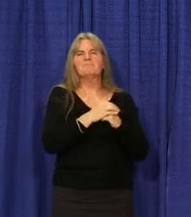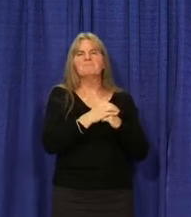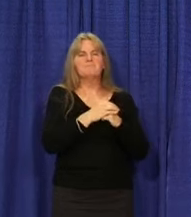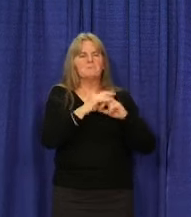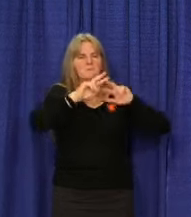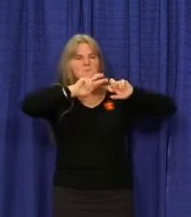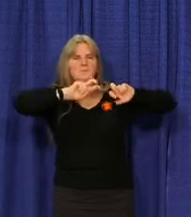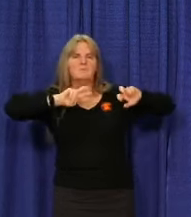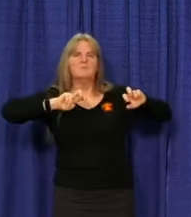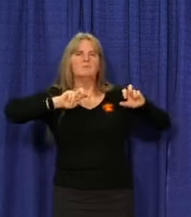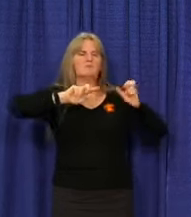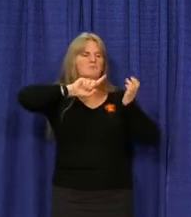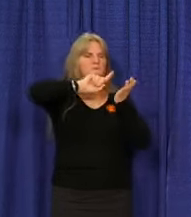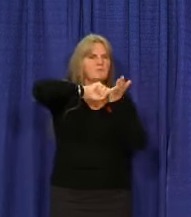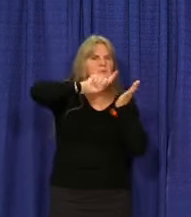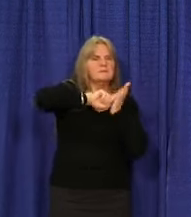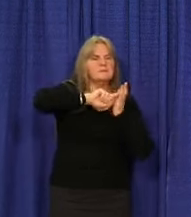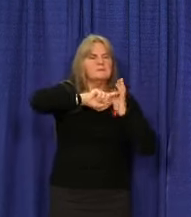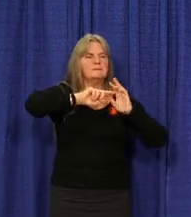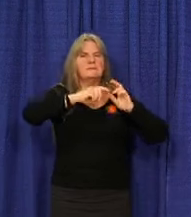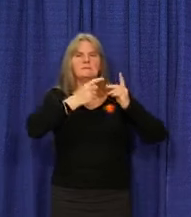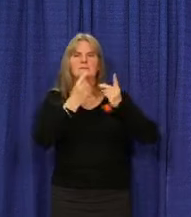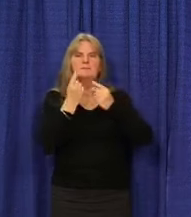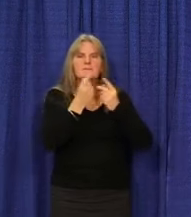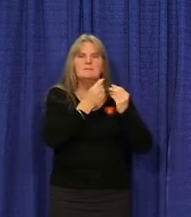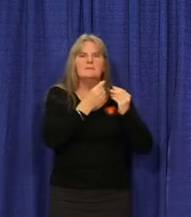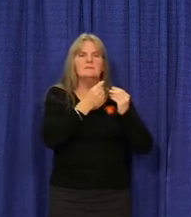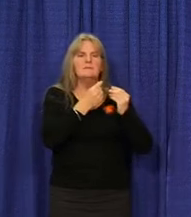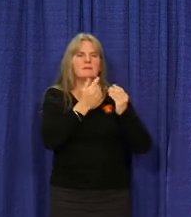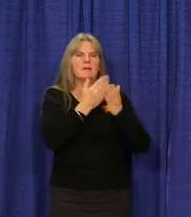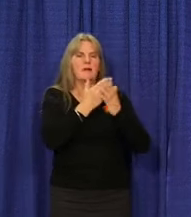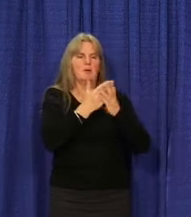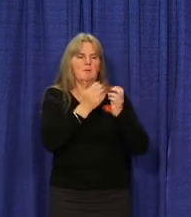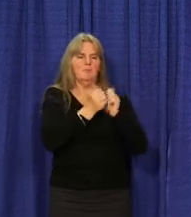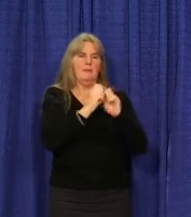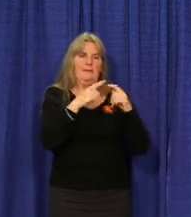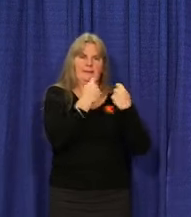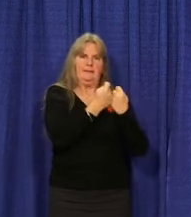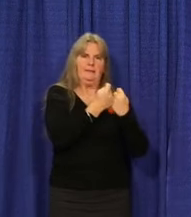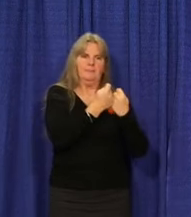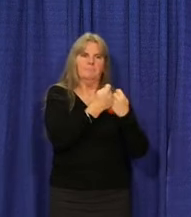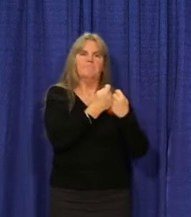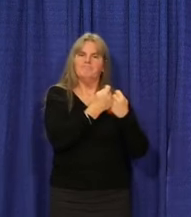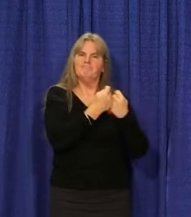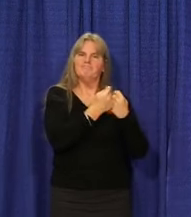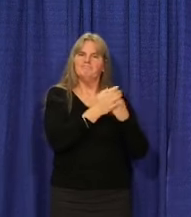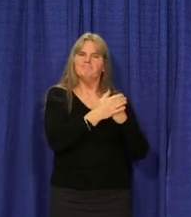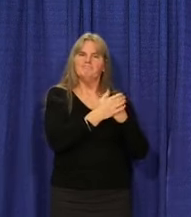looking and the analysis that we do on the team that I have.